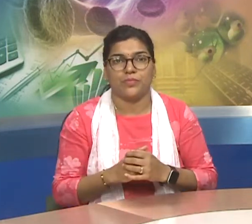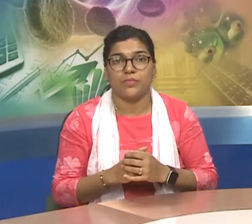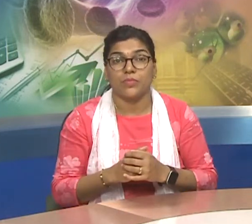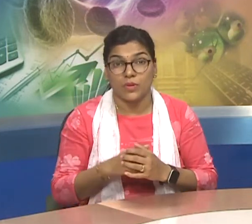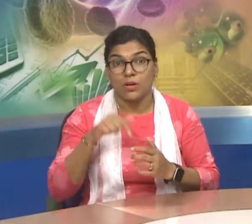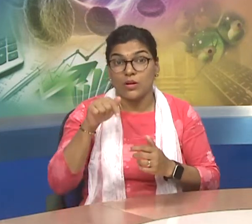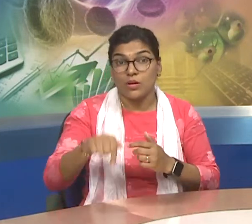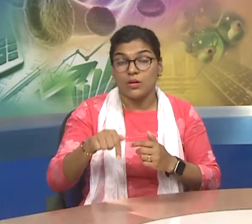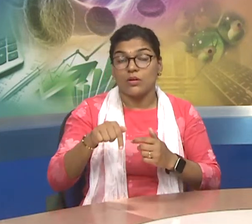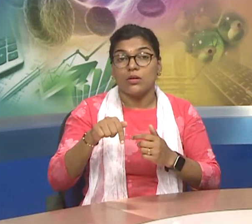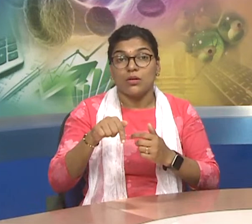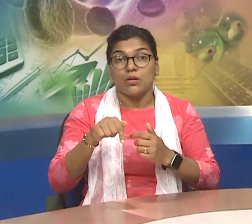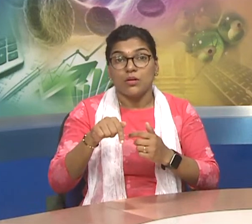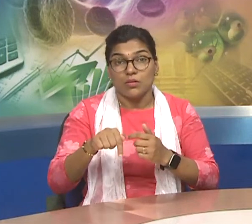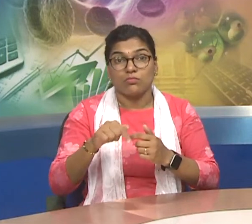services,